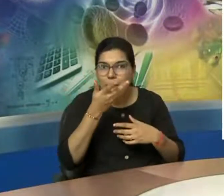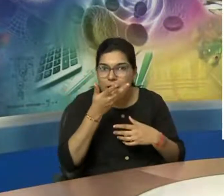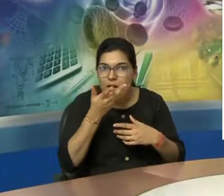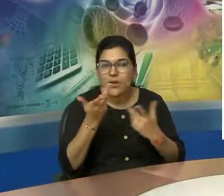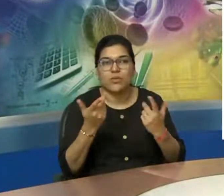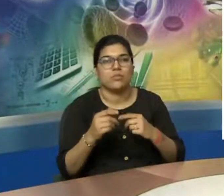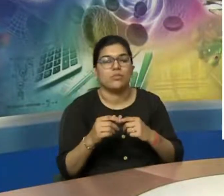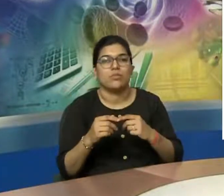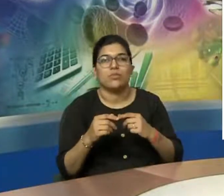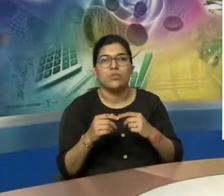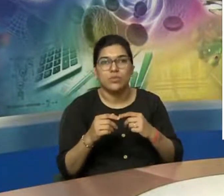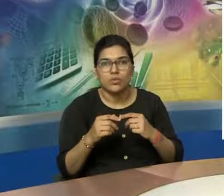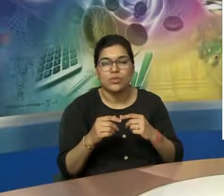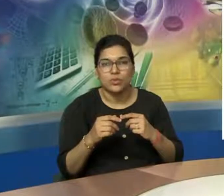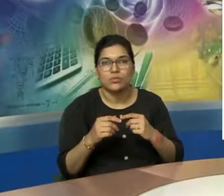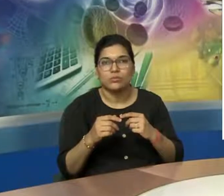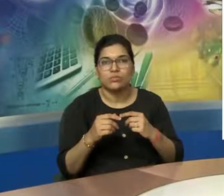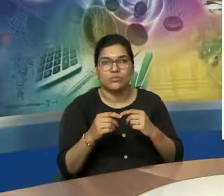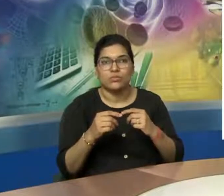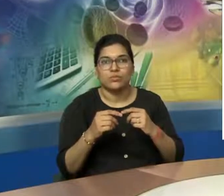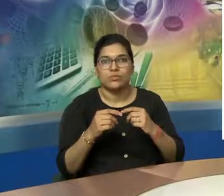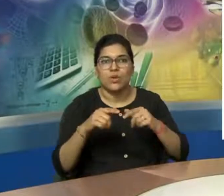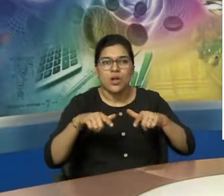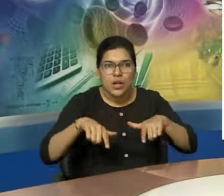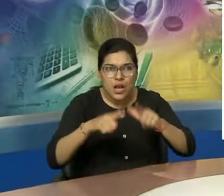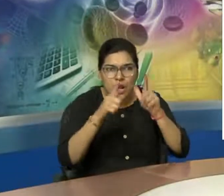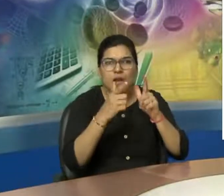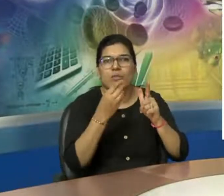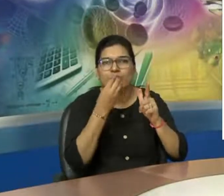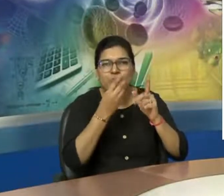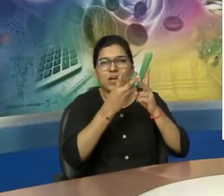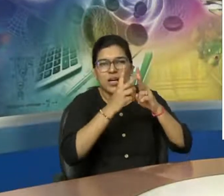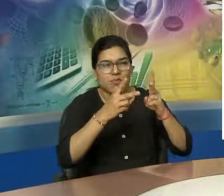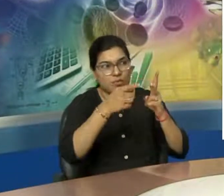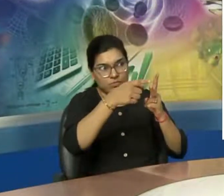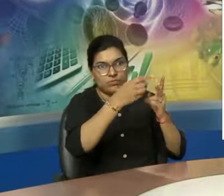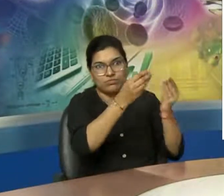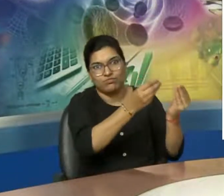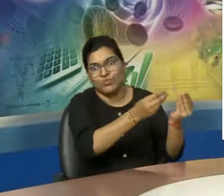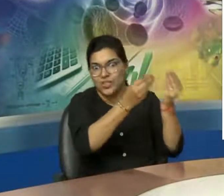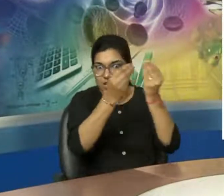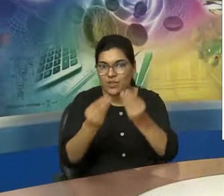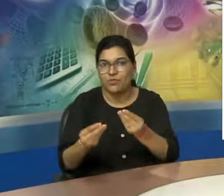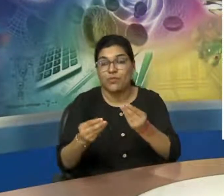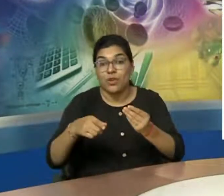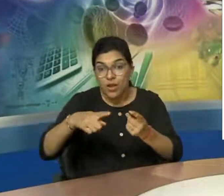organisms. That organism may be plant, may be animal, may be any living organism.